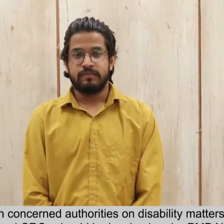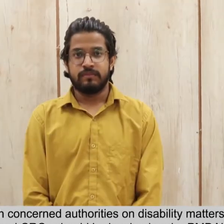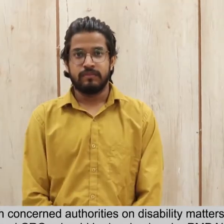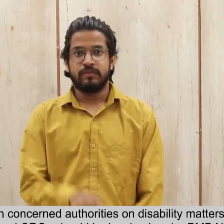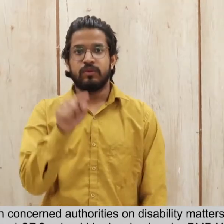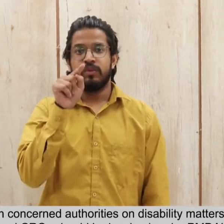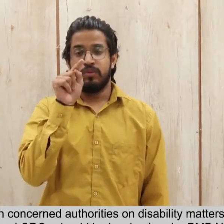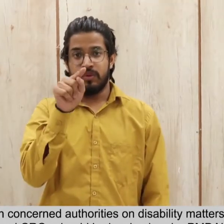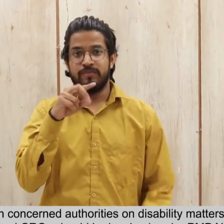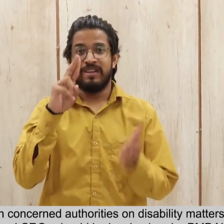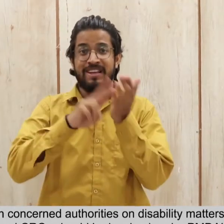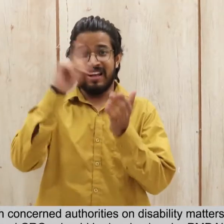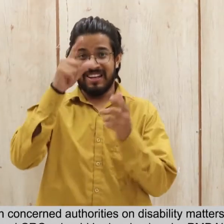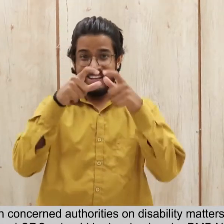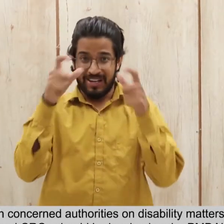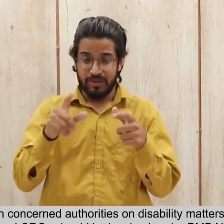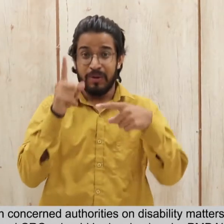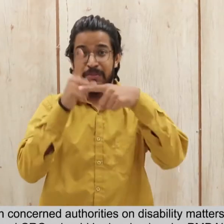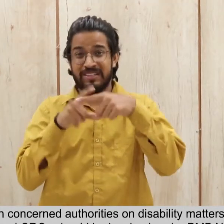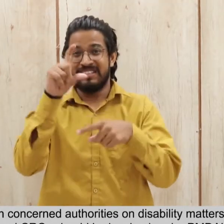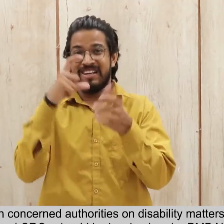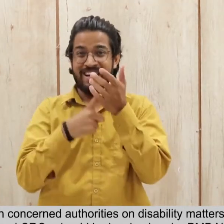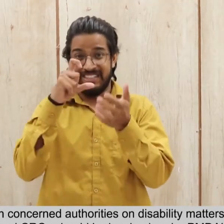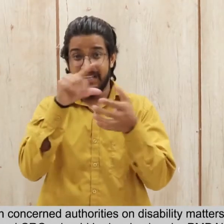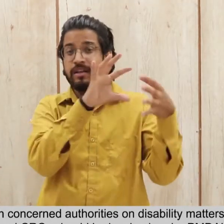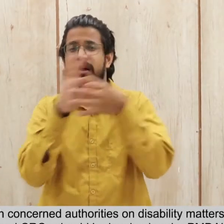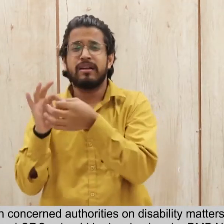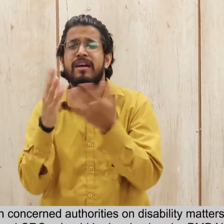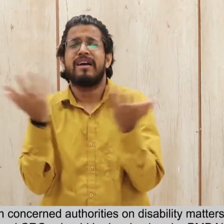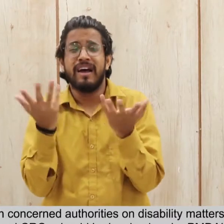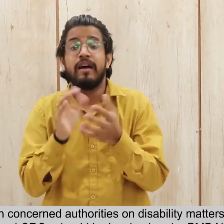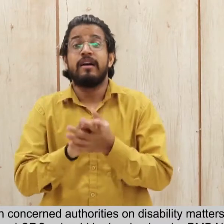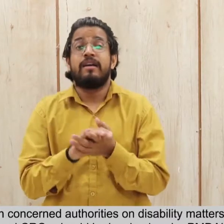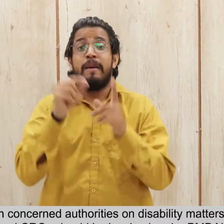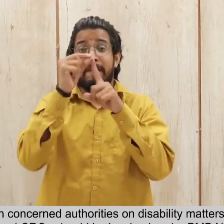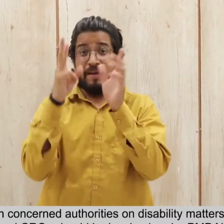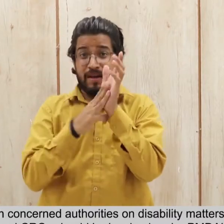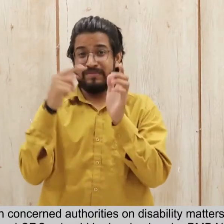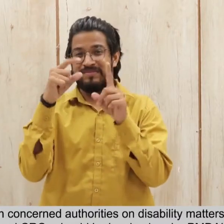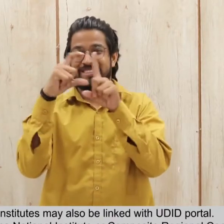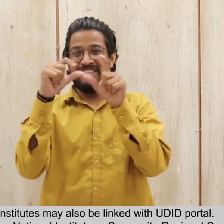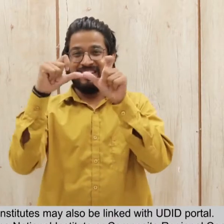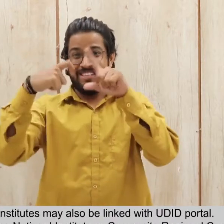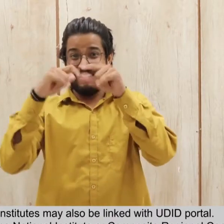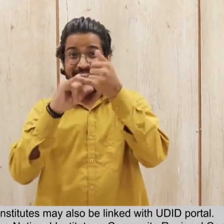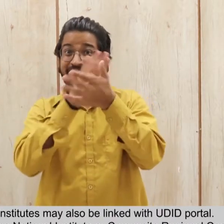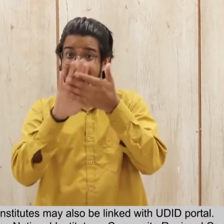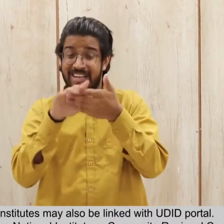National Institutes and CRCs should be involved under PM Daksh portal. These institutes may also be